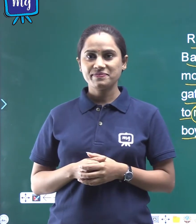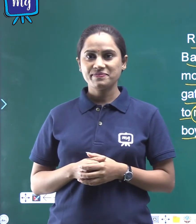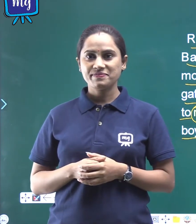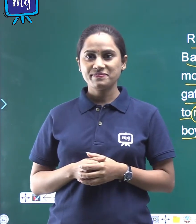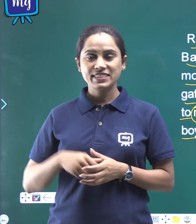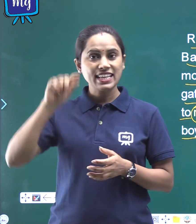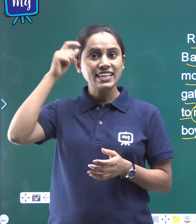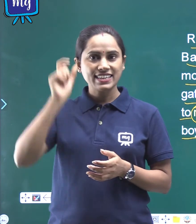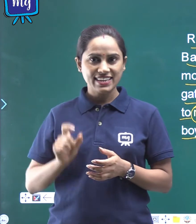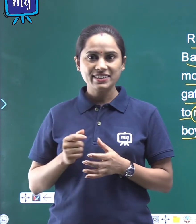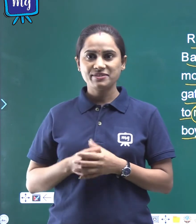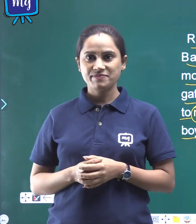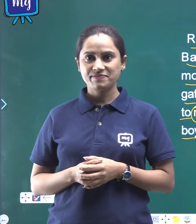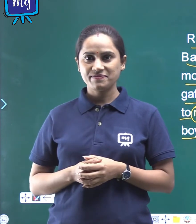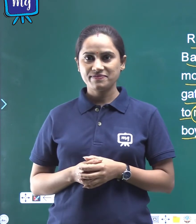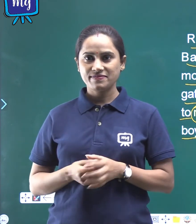return,